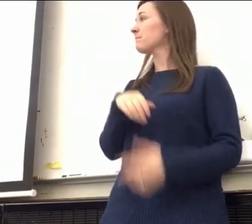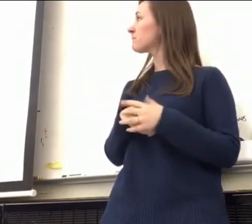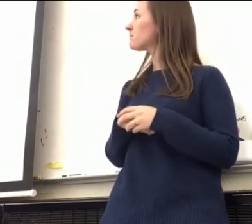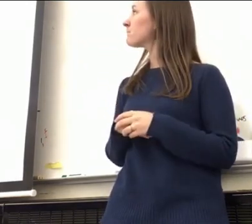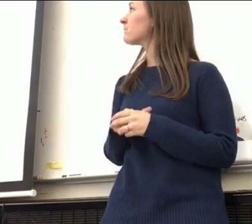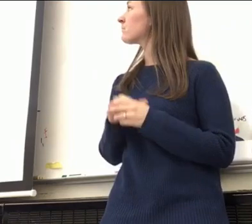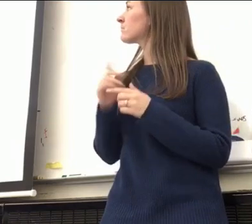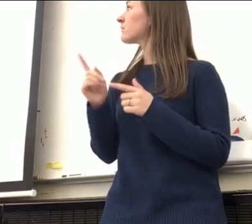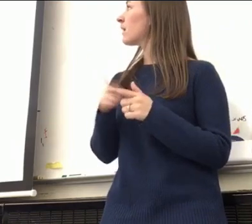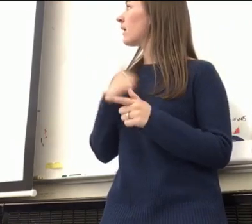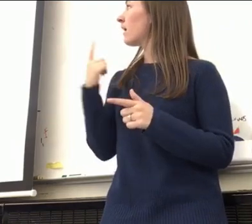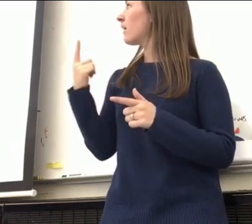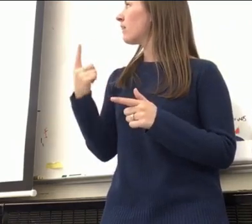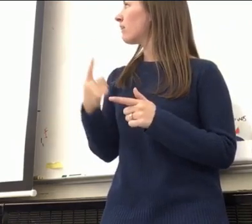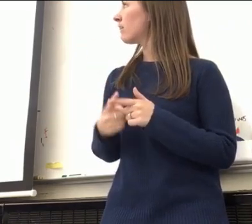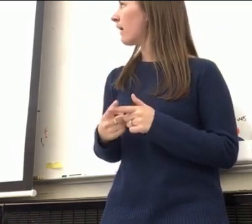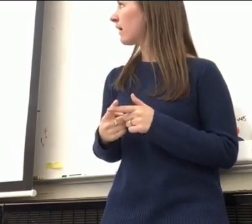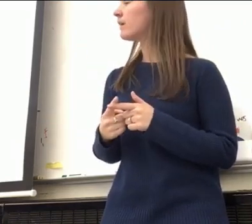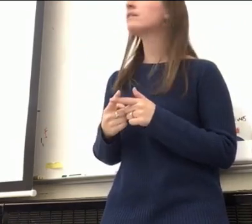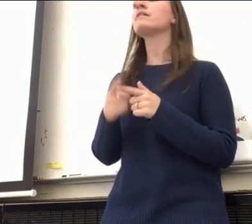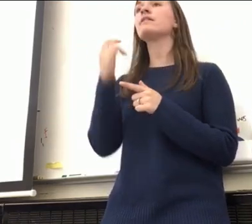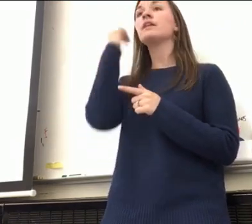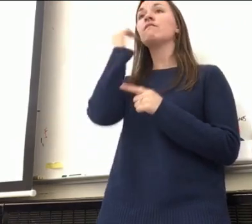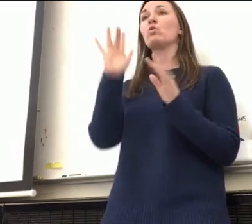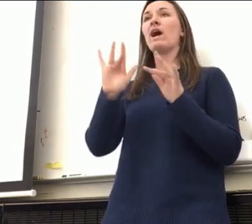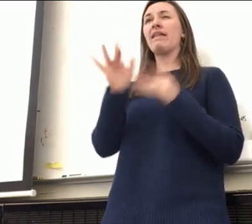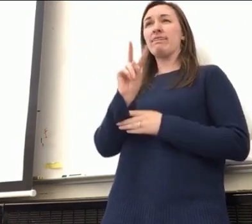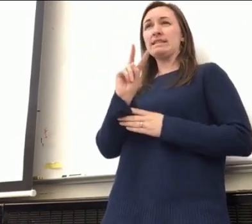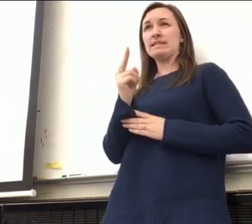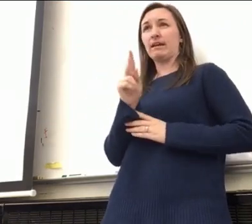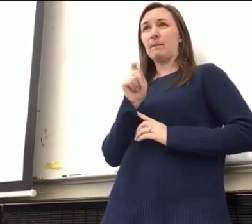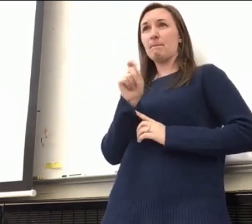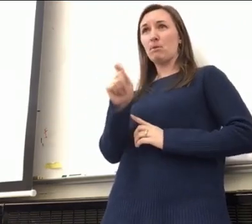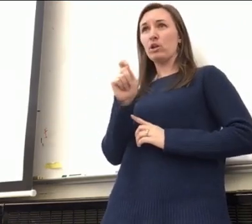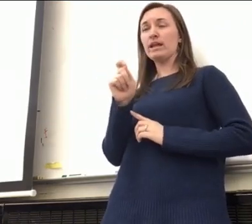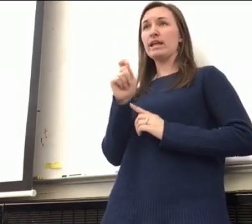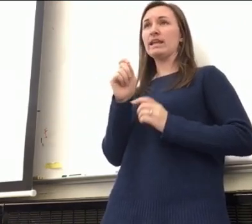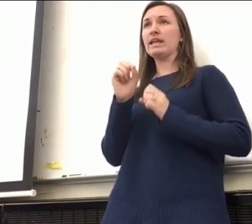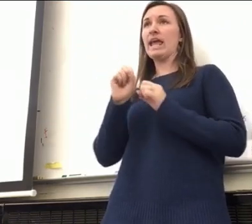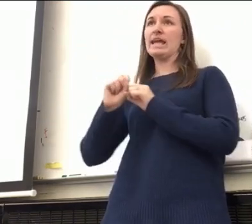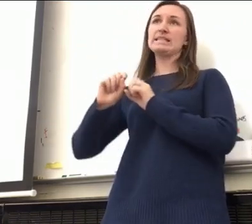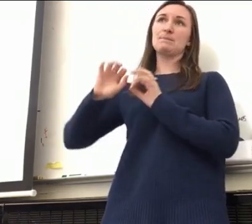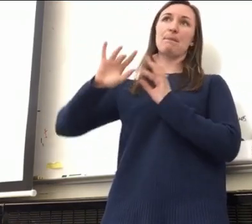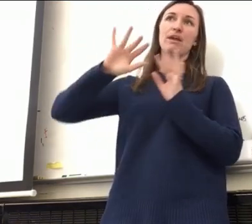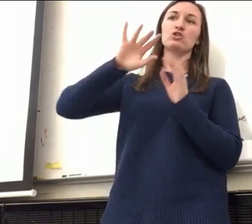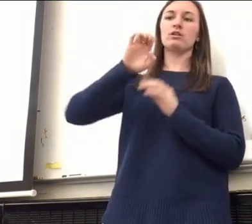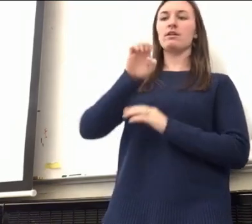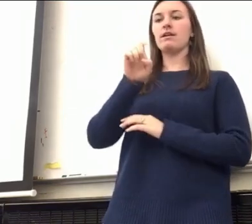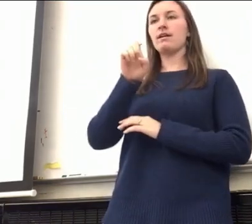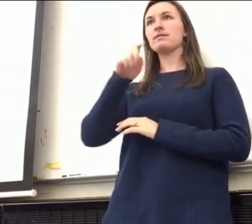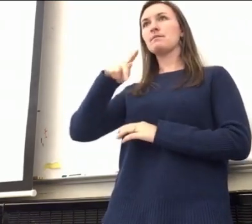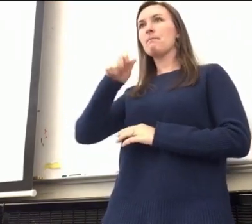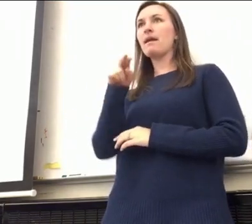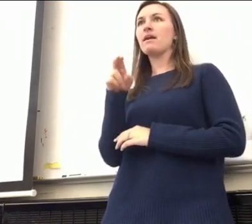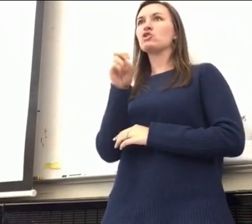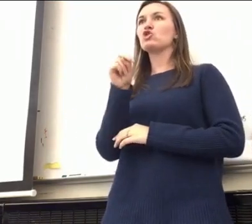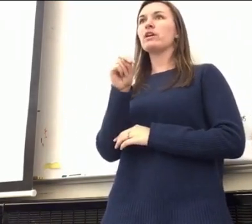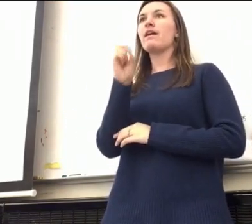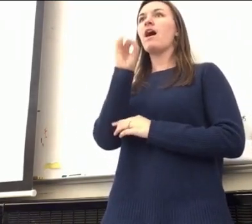And then, if you will highlight in the second bullet, expansion of white Americans,